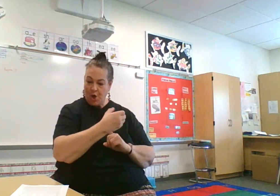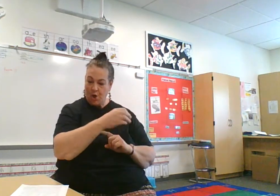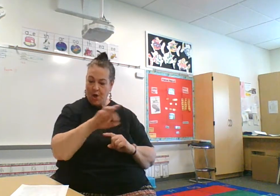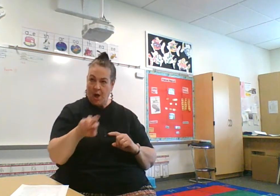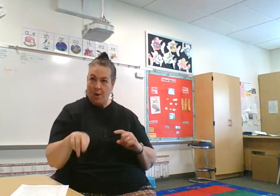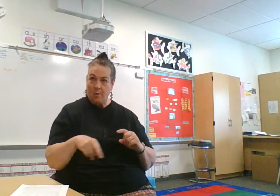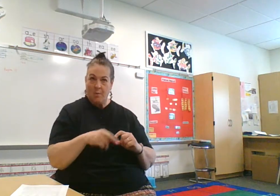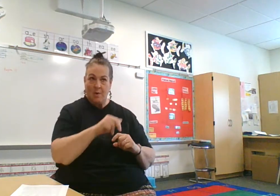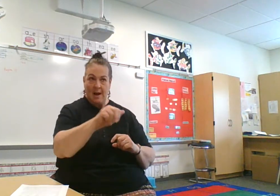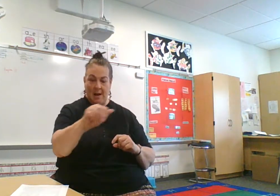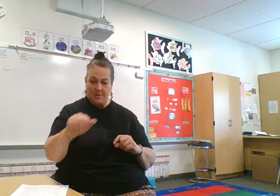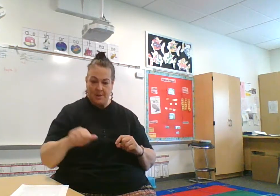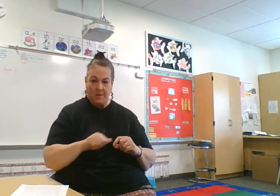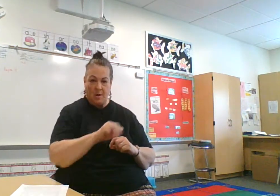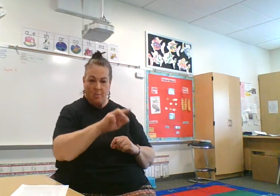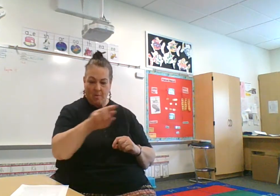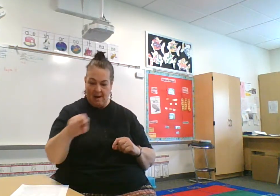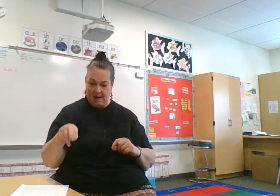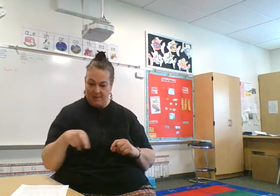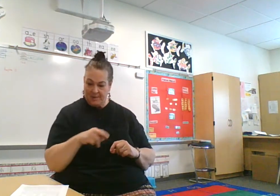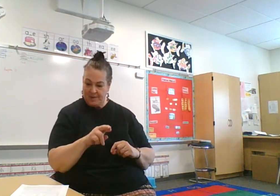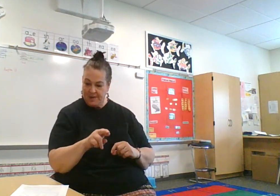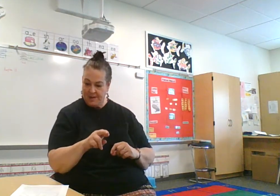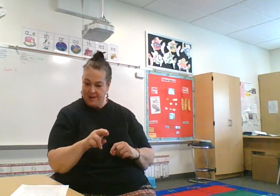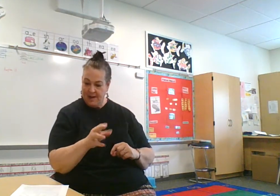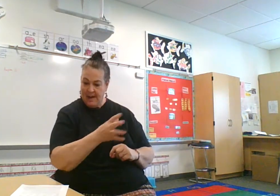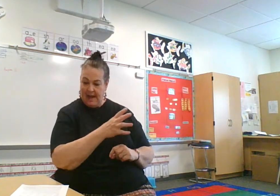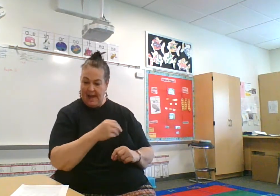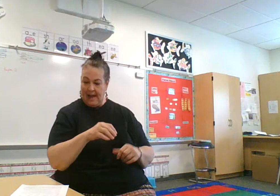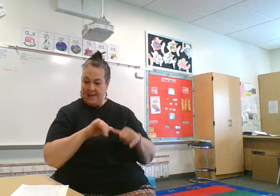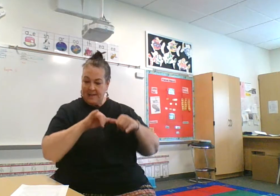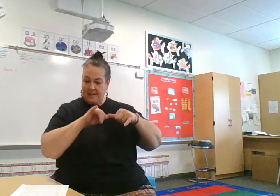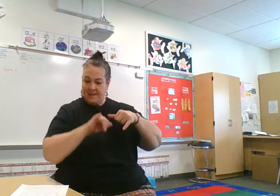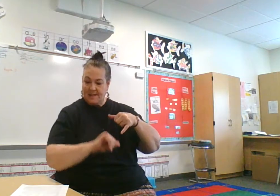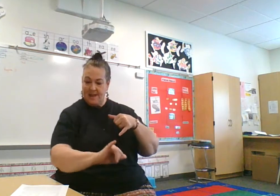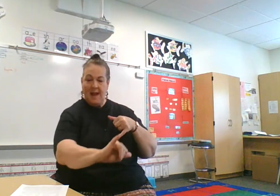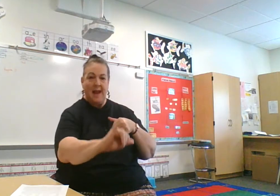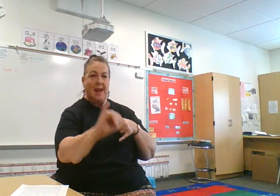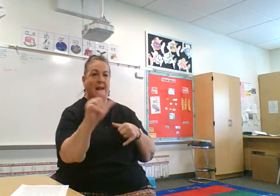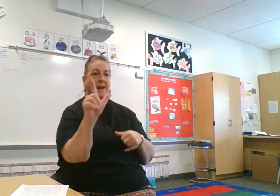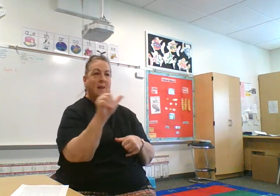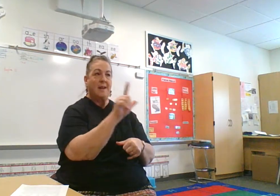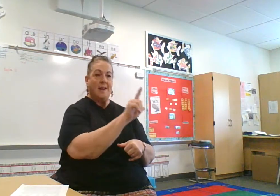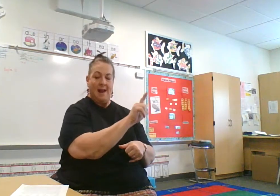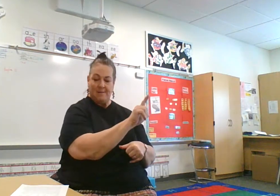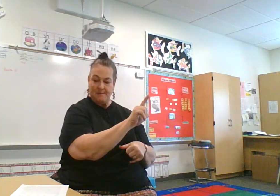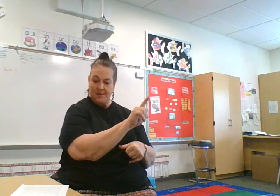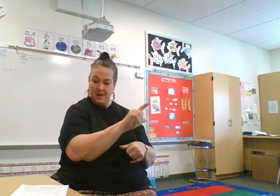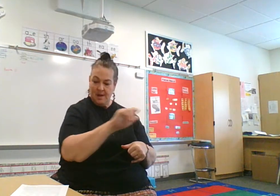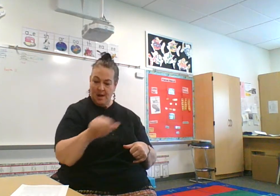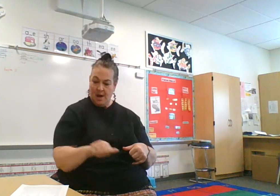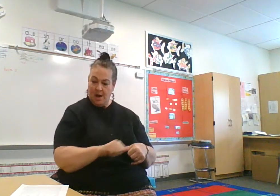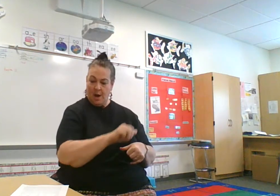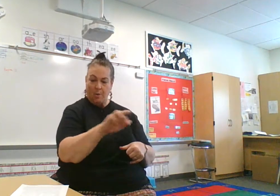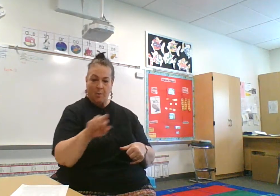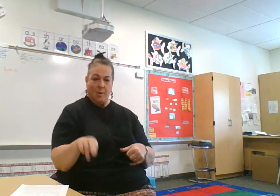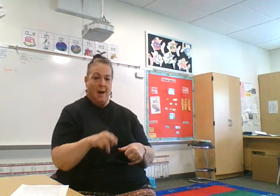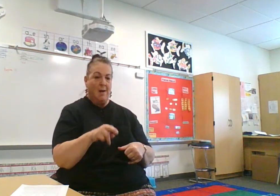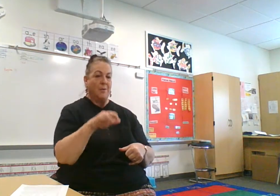Turn around, so around, and stay left around